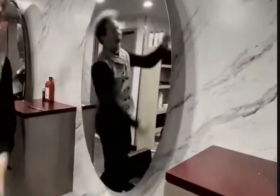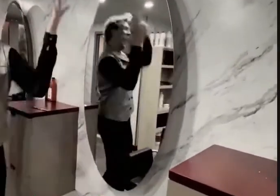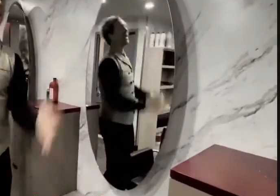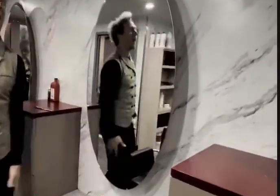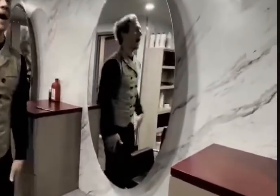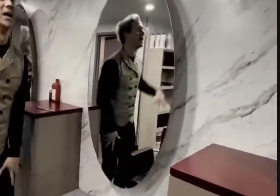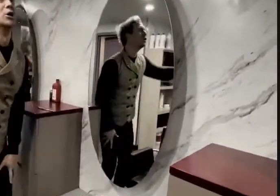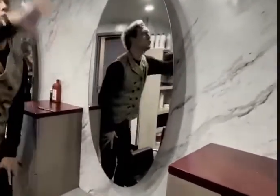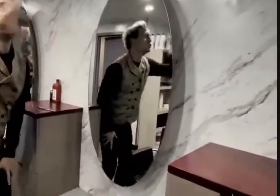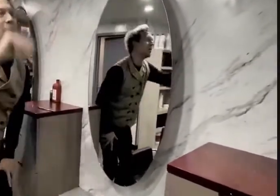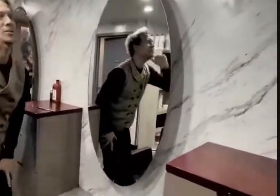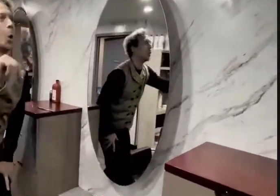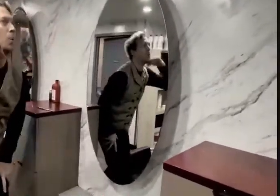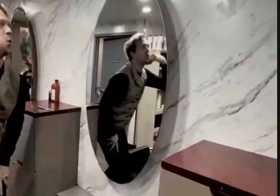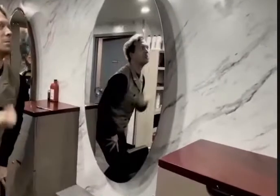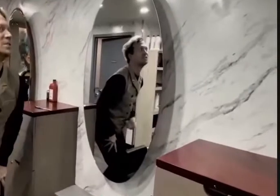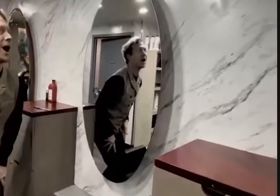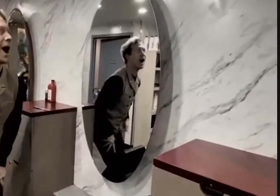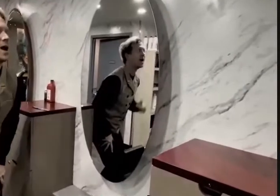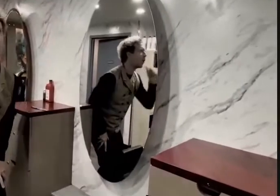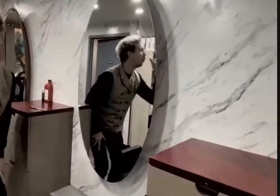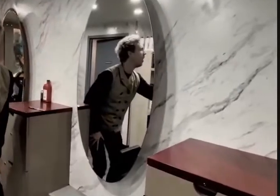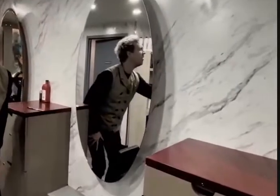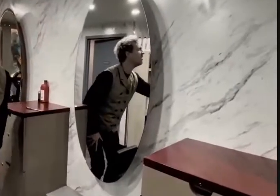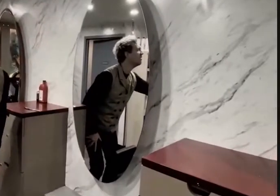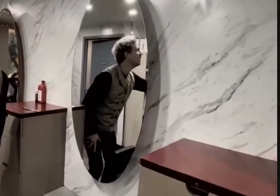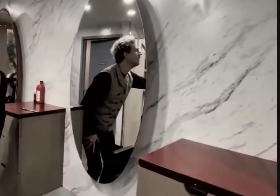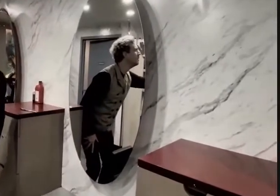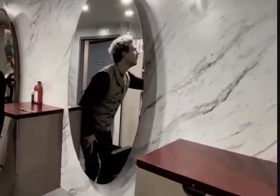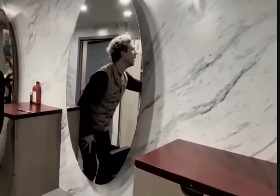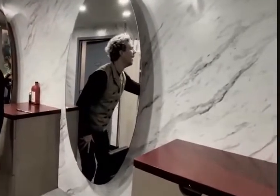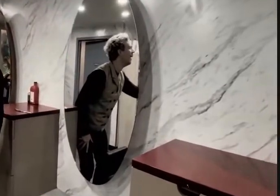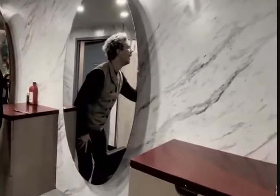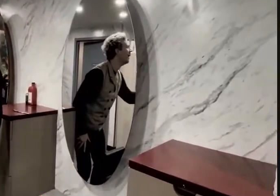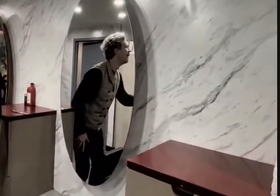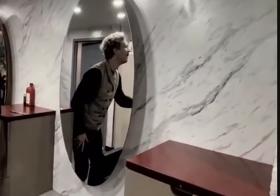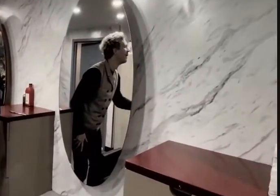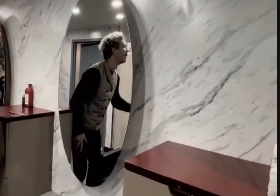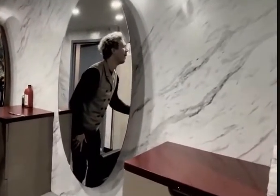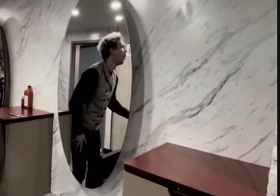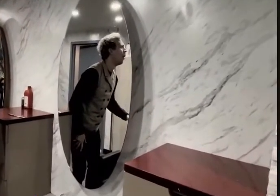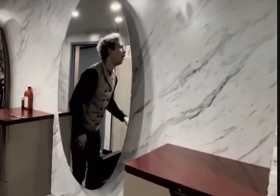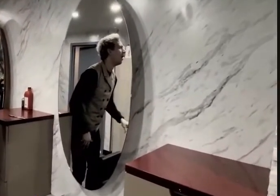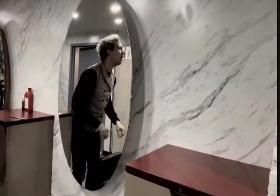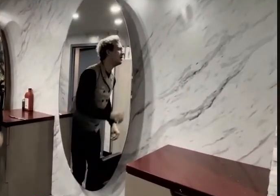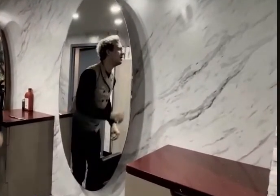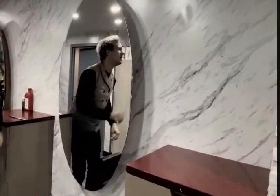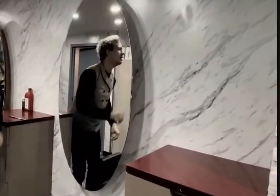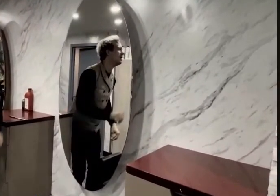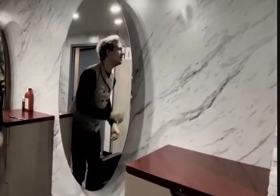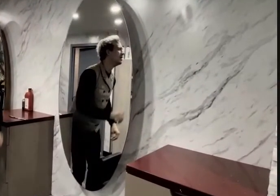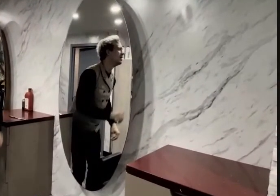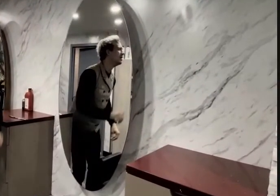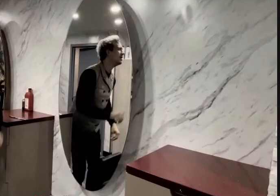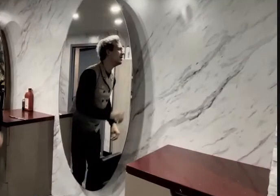sir? Anybody? Gentlemen, I don't want to shut. Not one man, no,